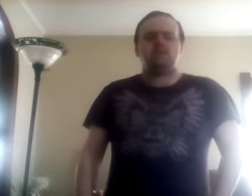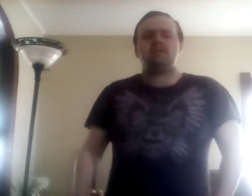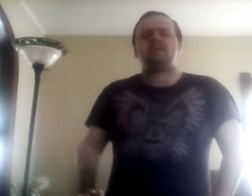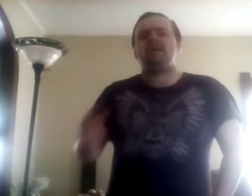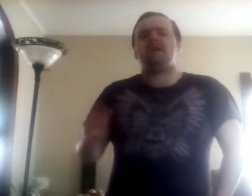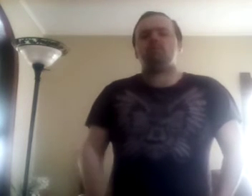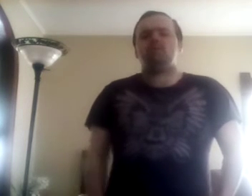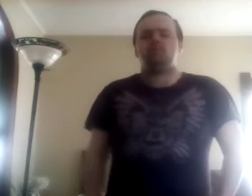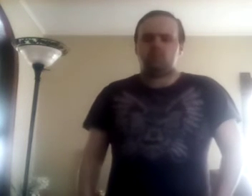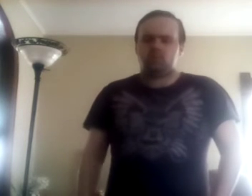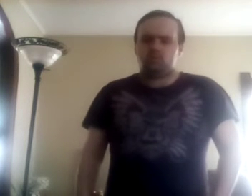in camp.